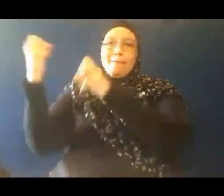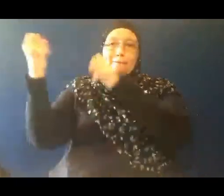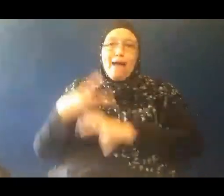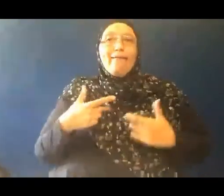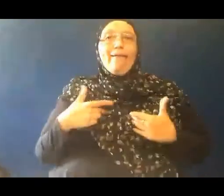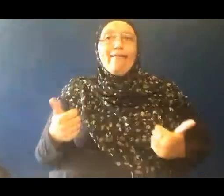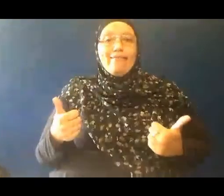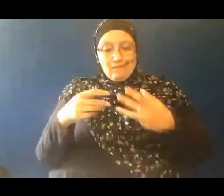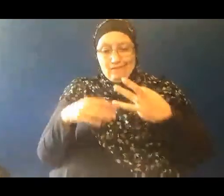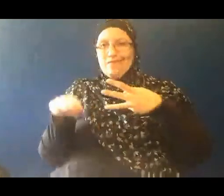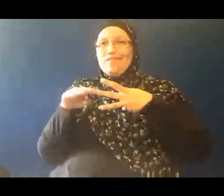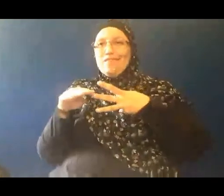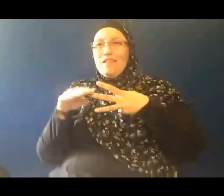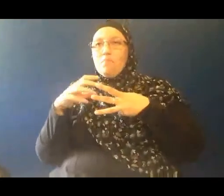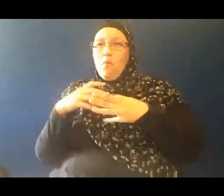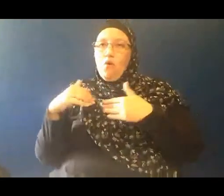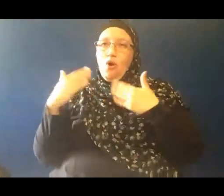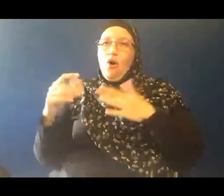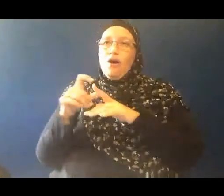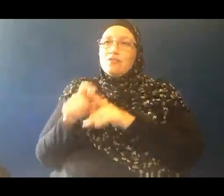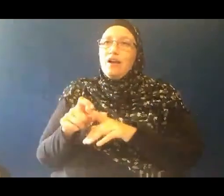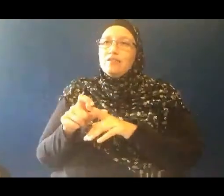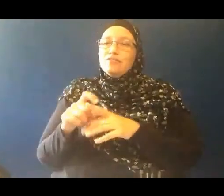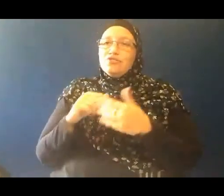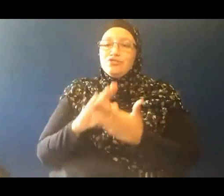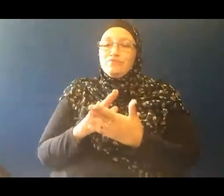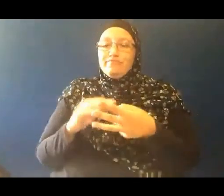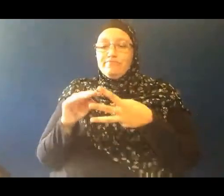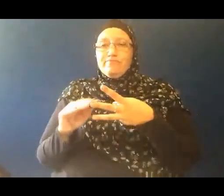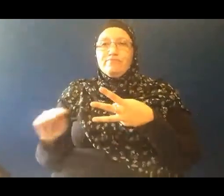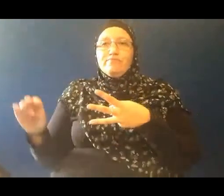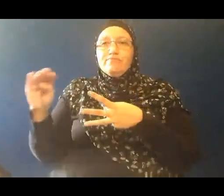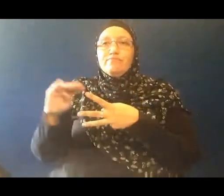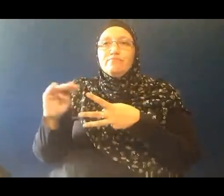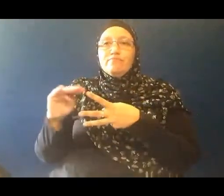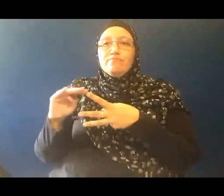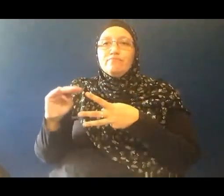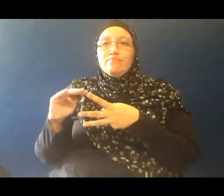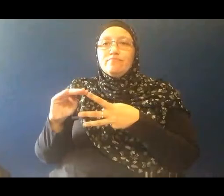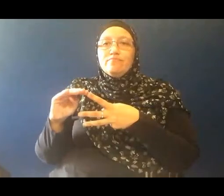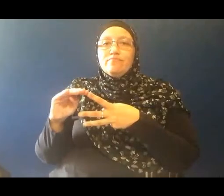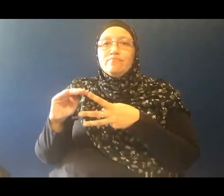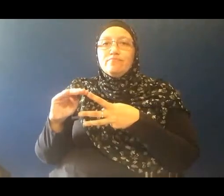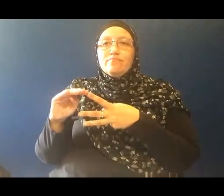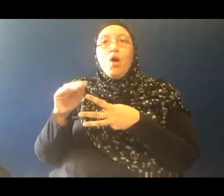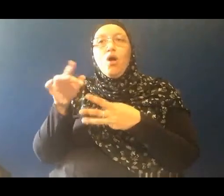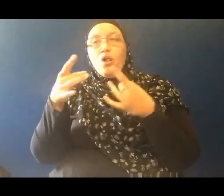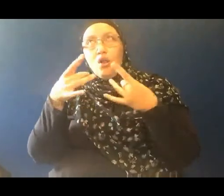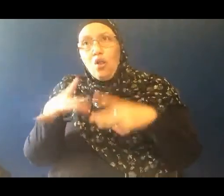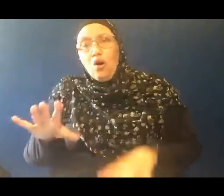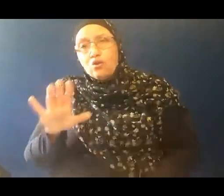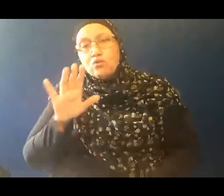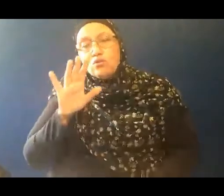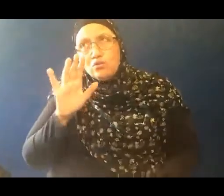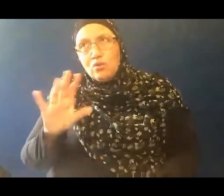a bigger challenge. Higher than that is that if God is testing you with the loss of dears, parents,